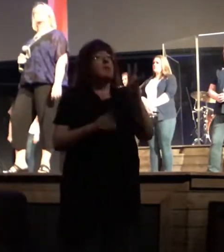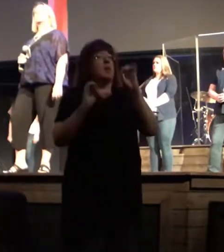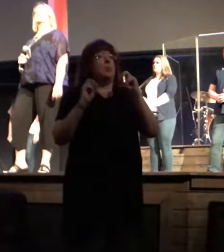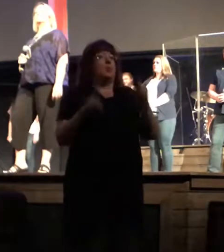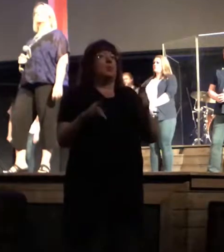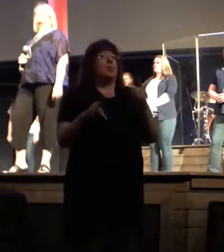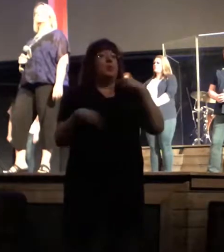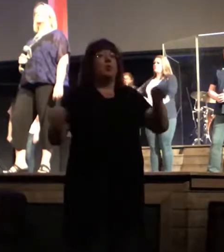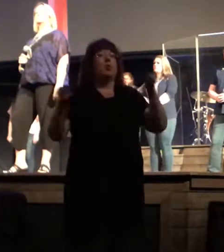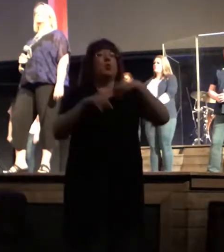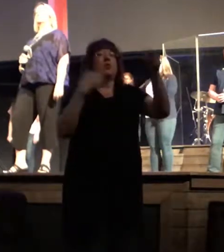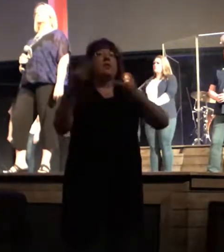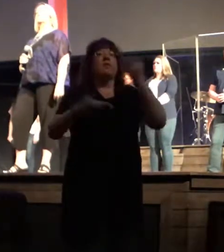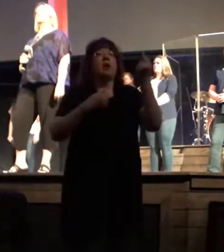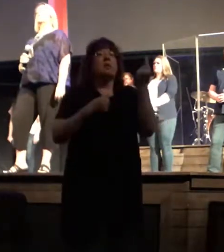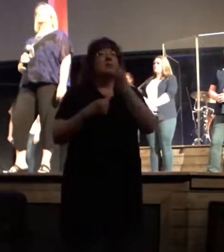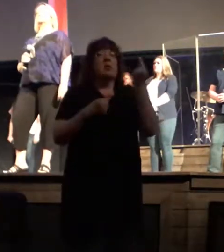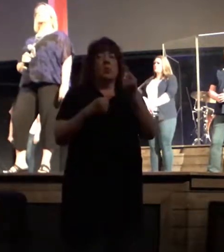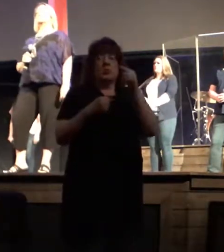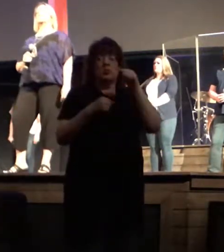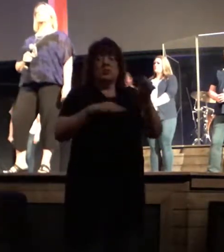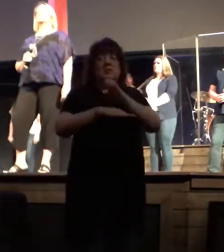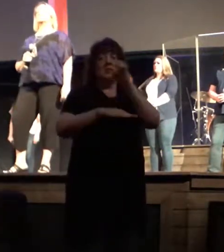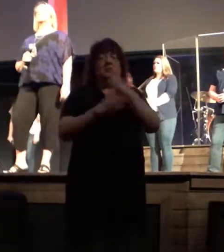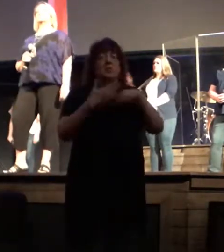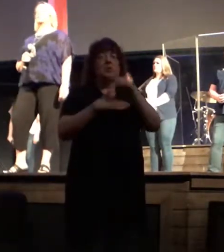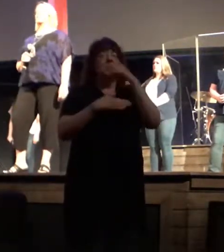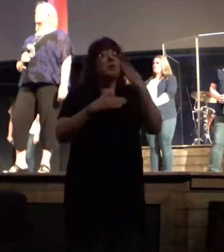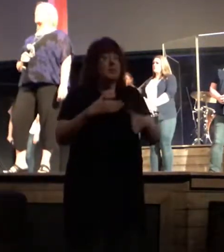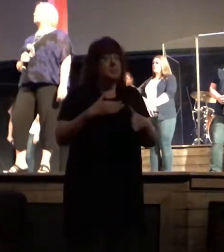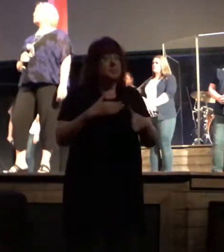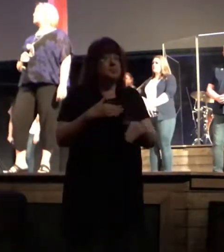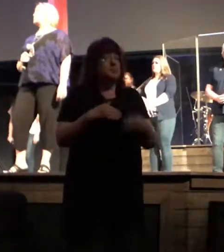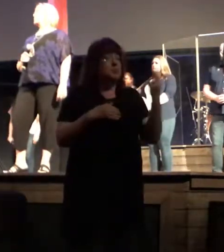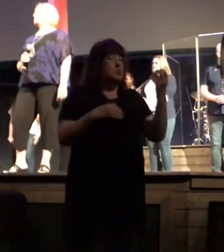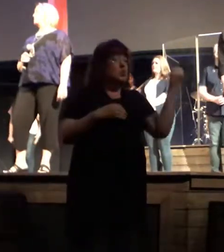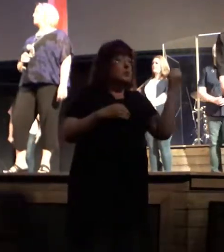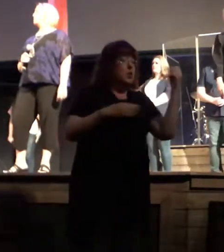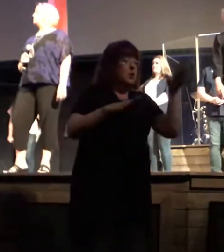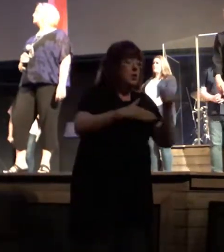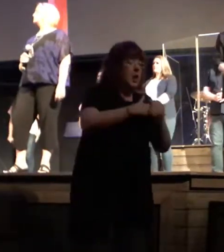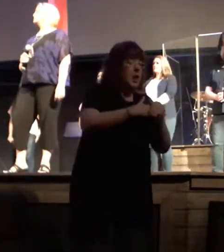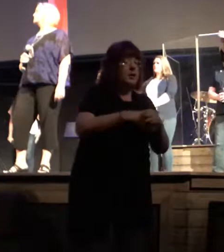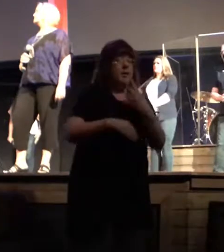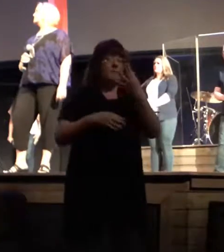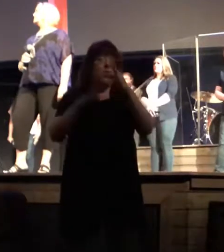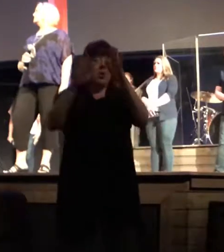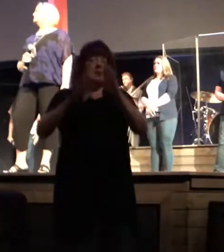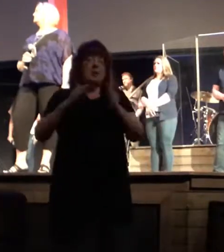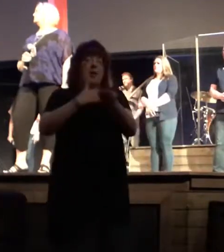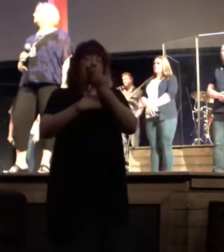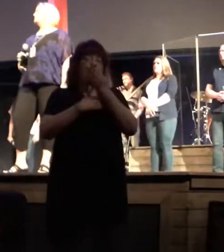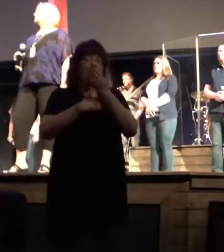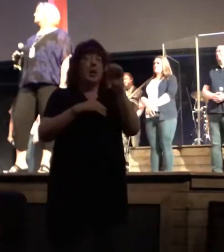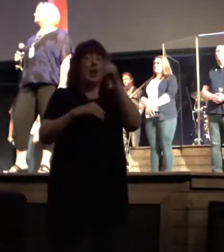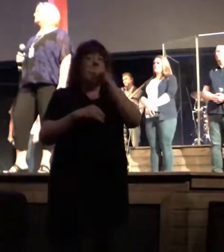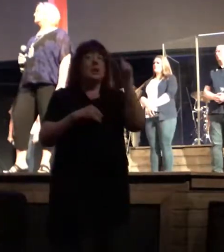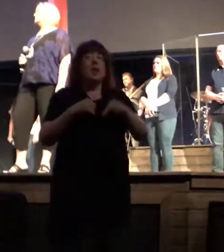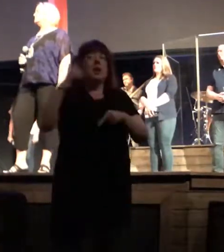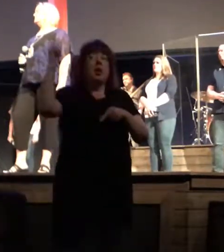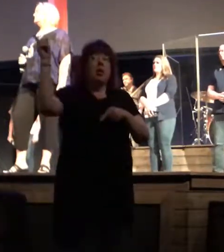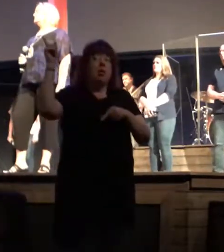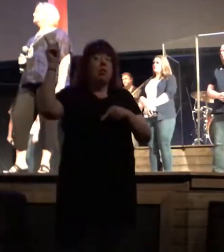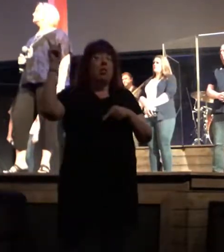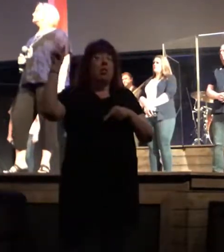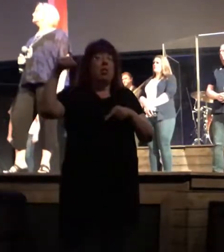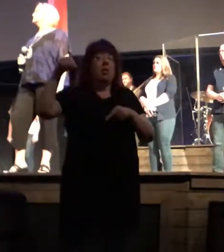opportunities for you to invite someone to this Easter next weekend. 2 on Saturday night, 4 on Sunday morning at the Glendale campus right